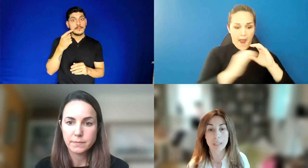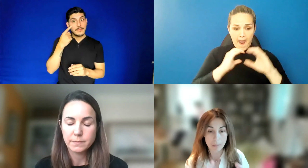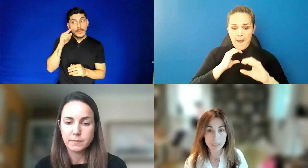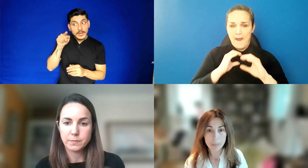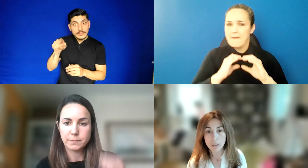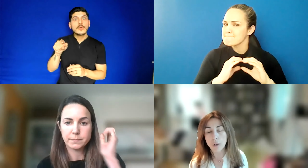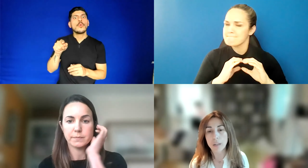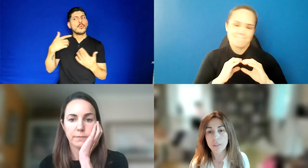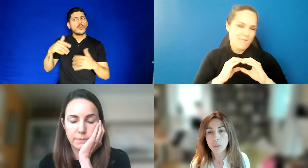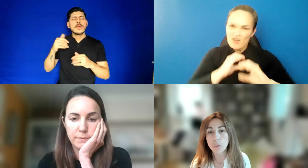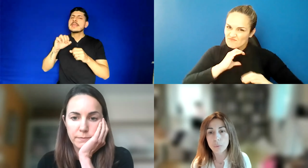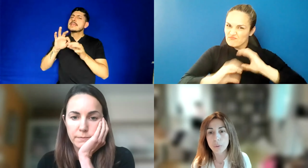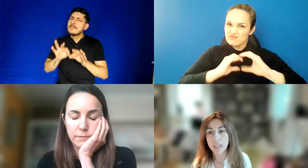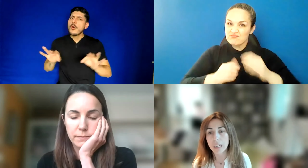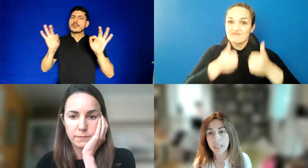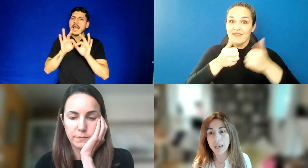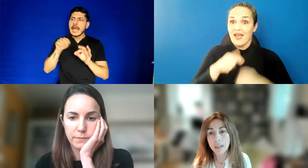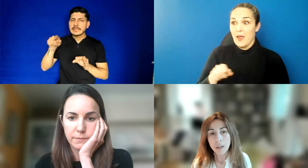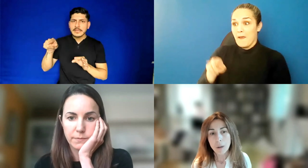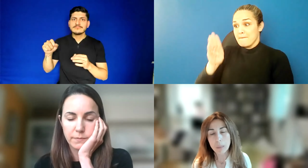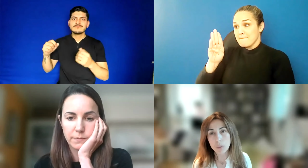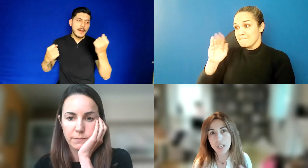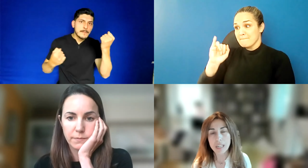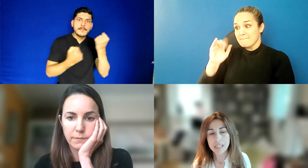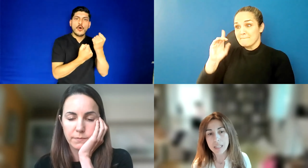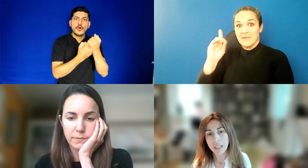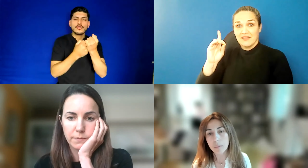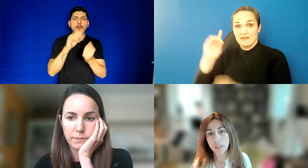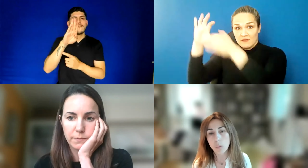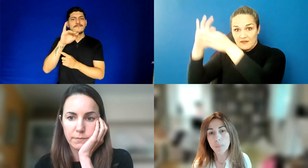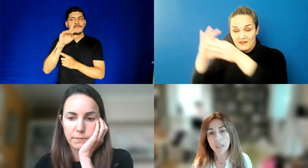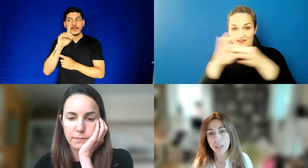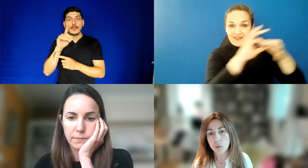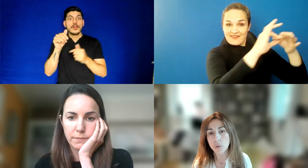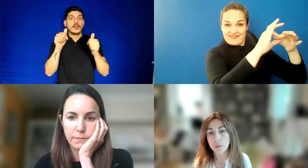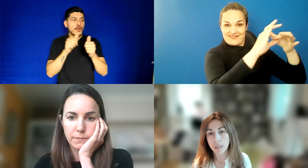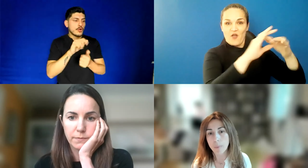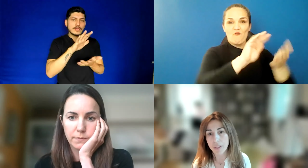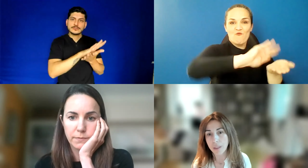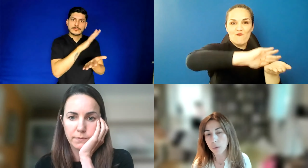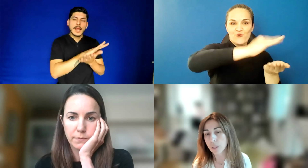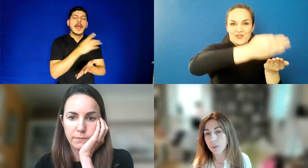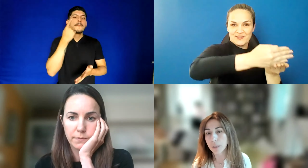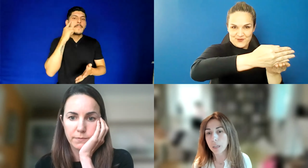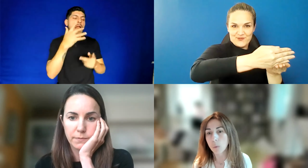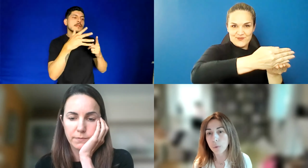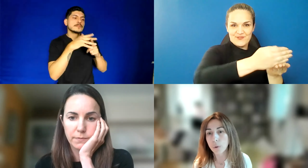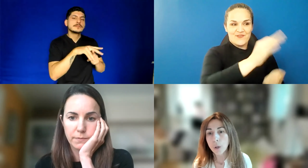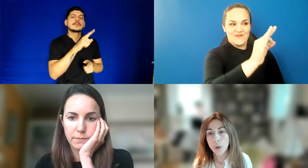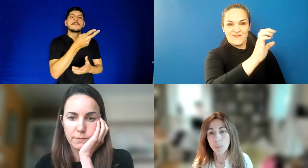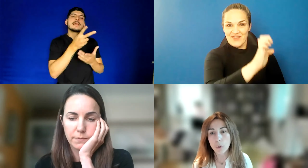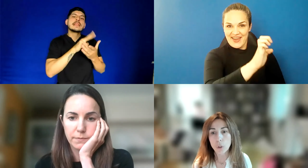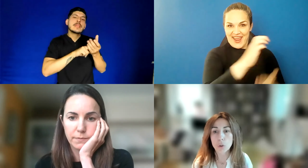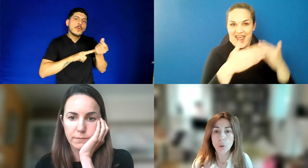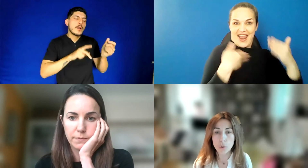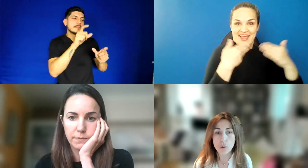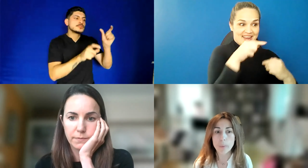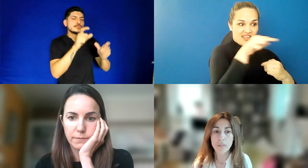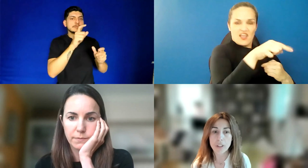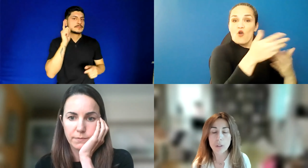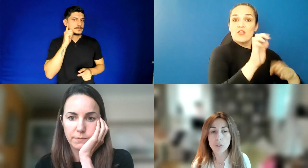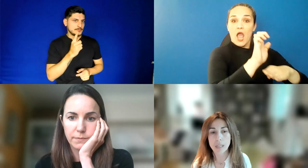that. And this is key in terms of what the bank does, working together with FI and Alegría, supporting